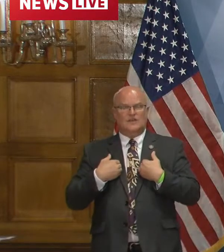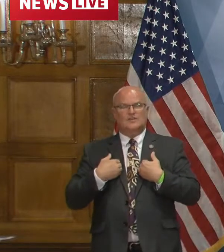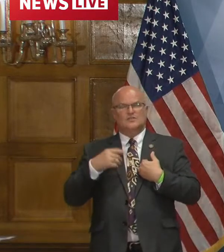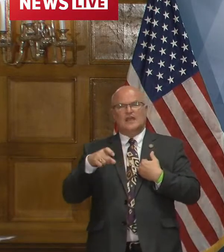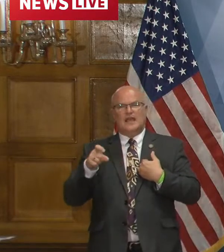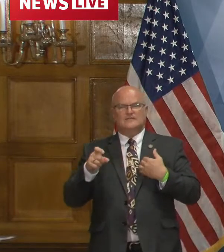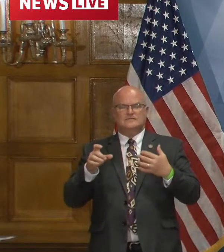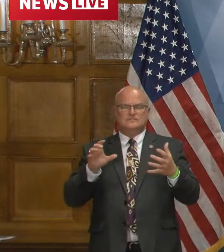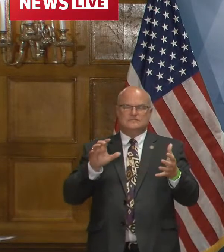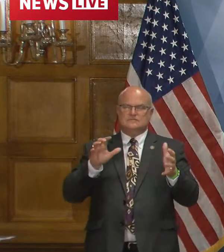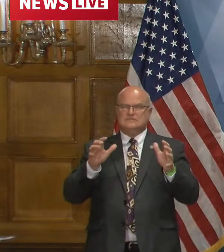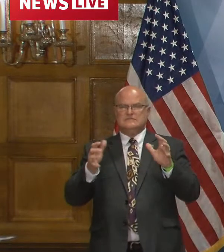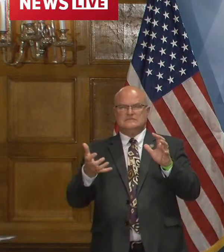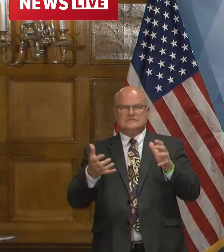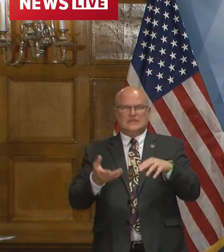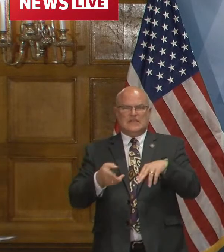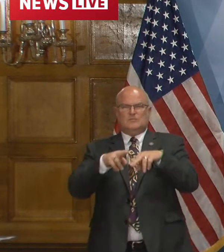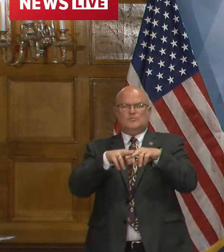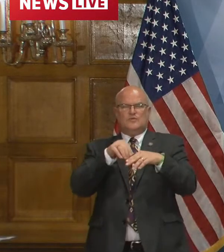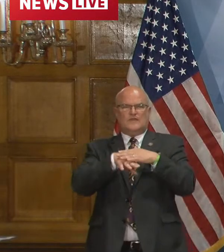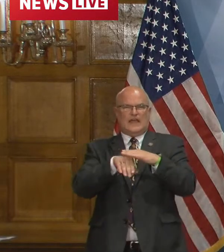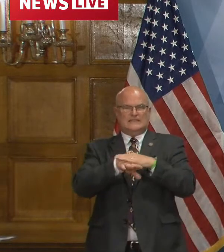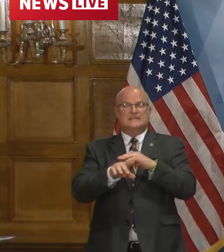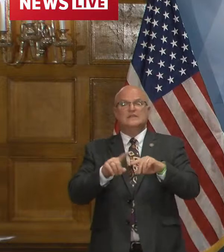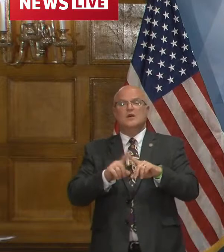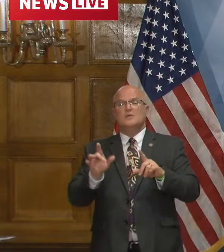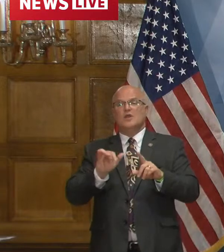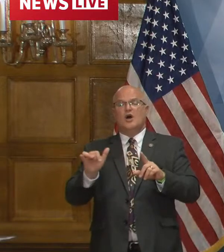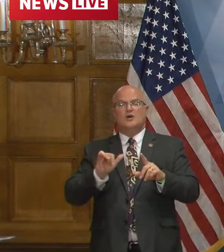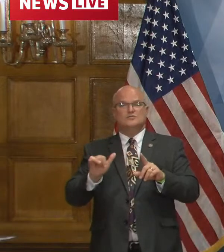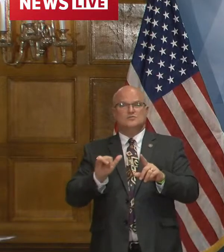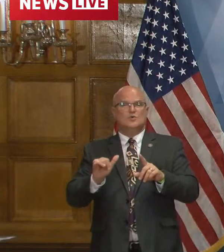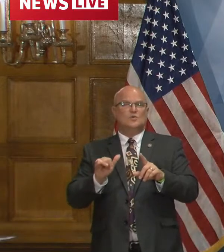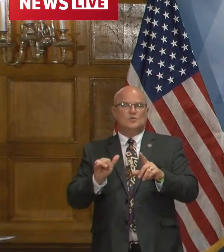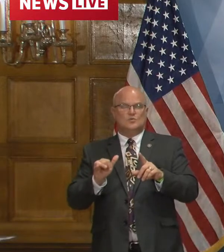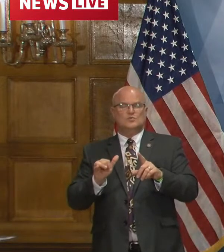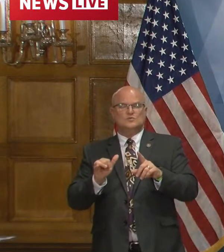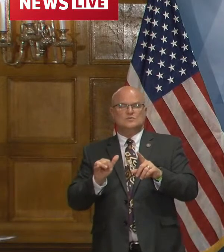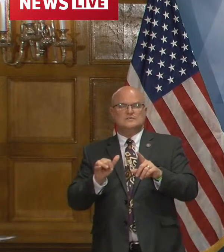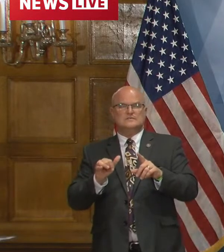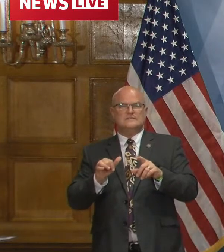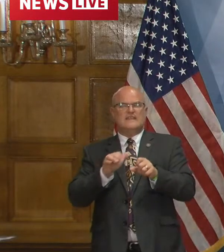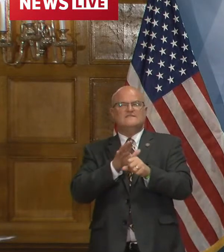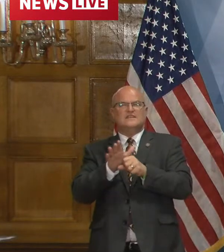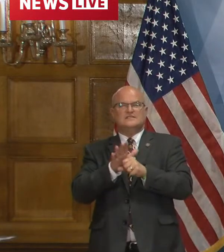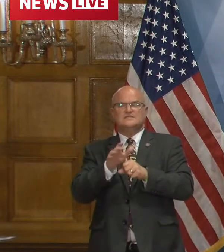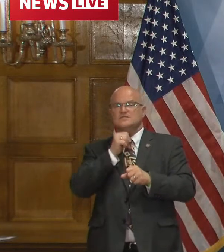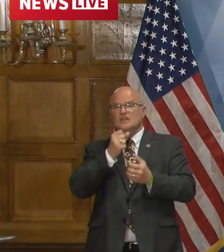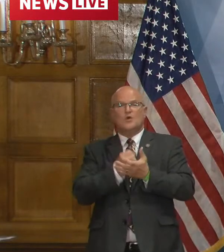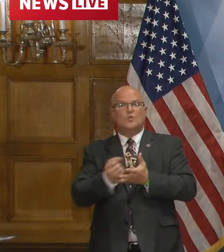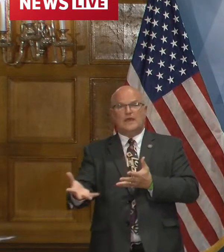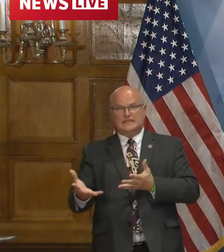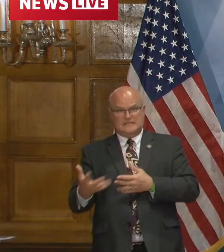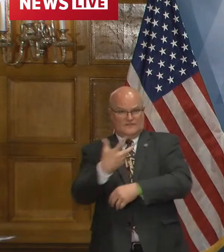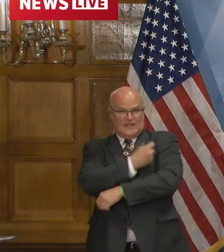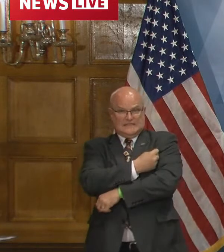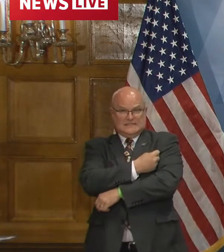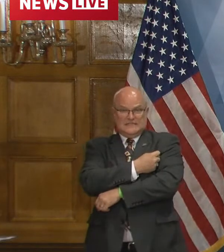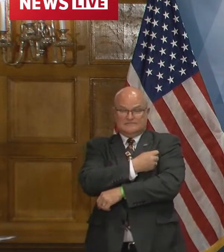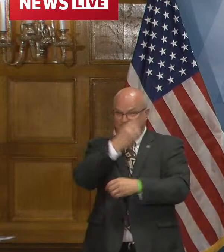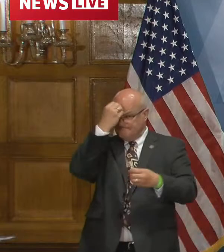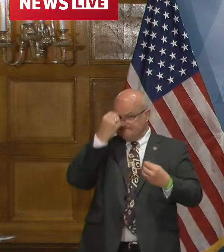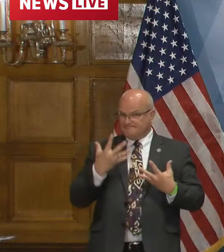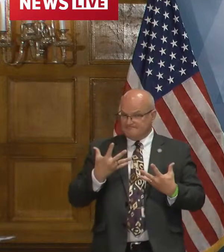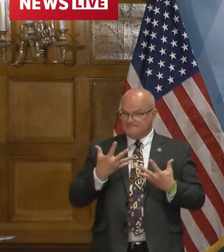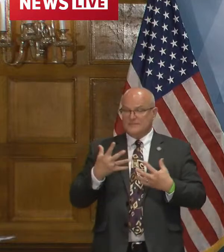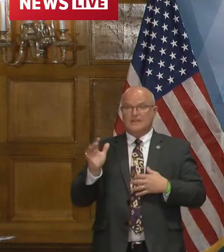to improve their access, but also the efficiency of it to make sure the vaccines are not wasted. And as has been pointed out,